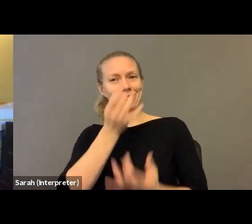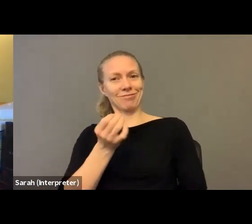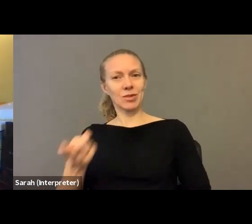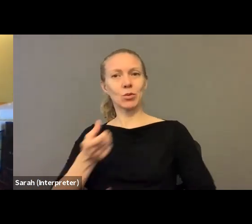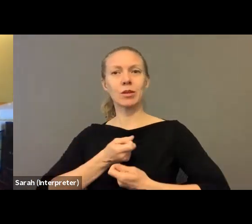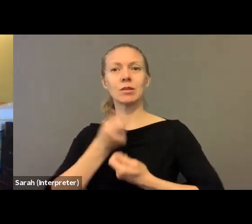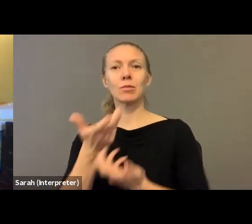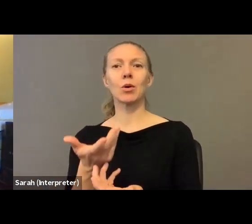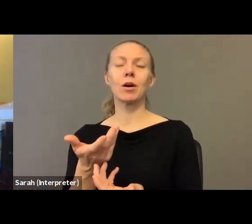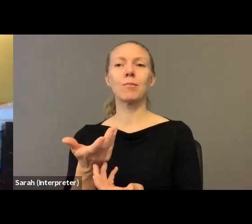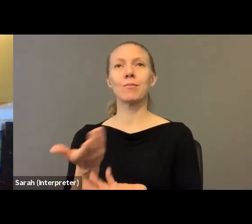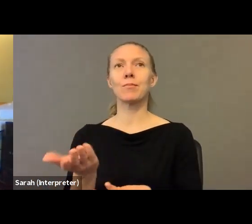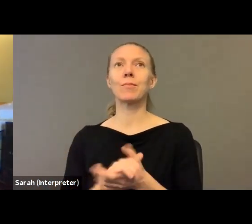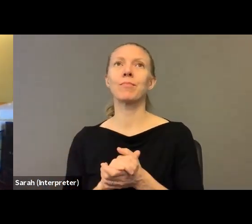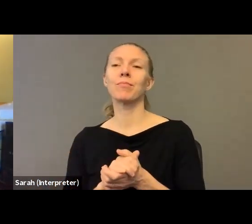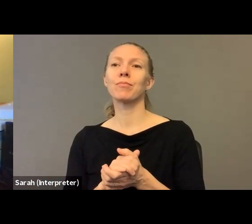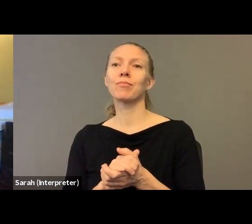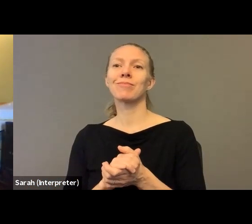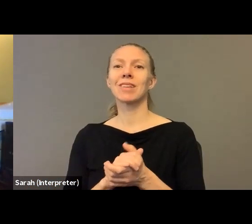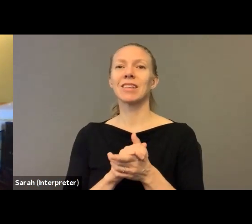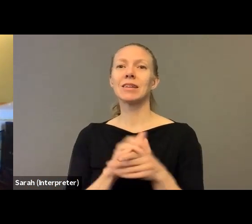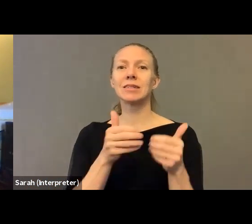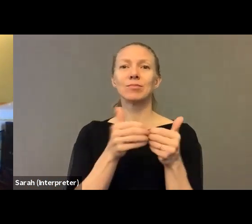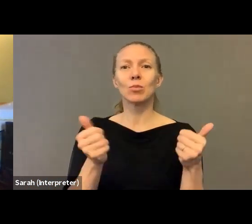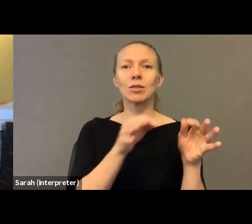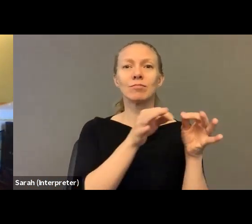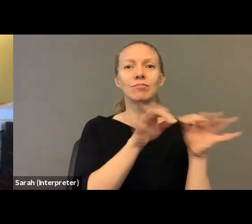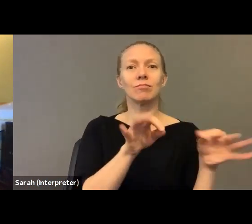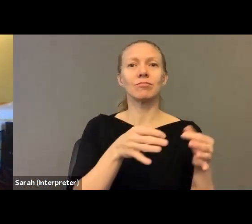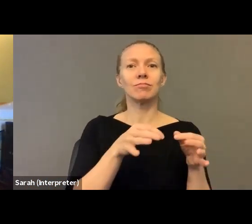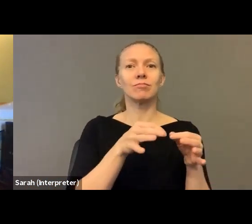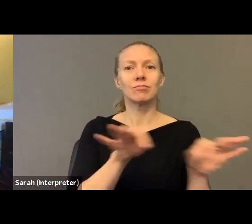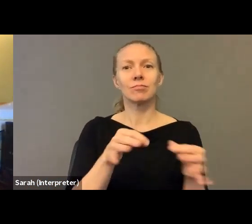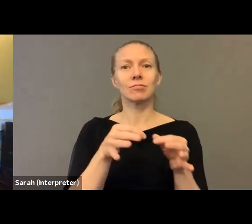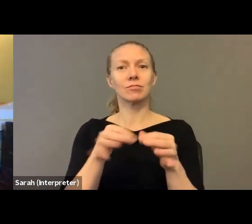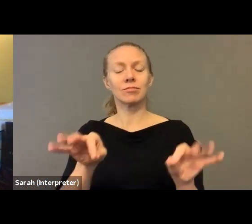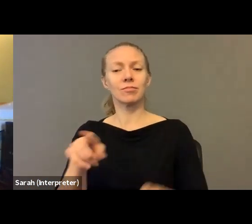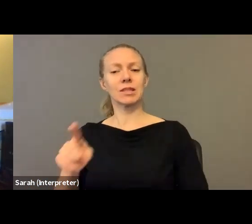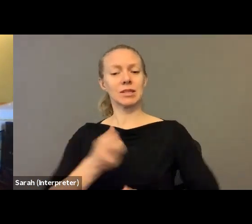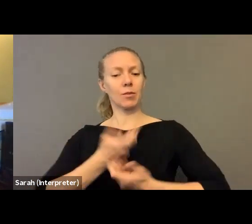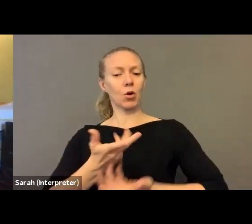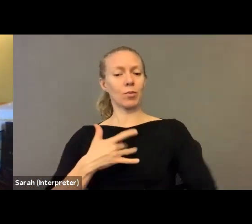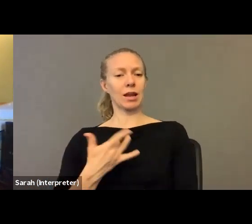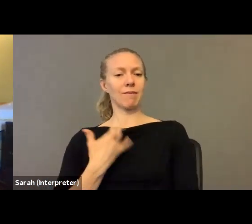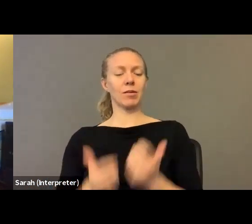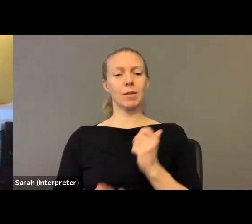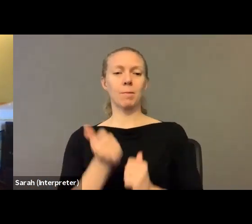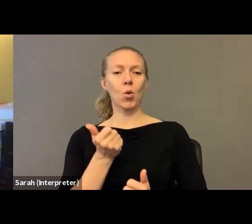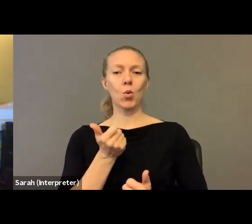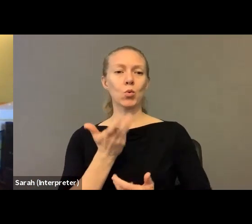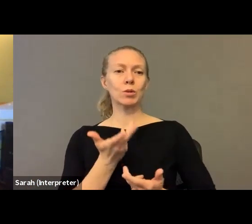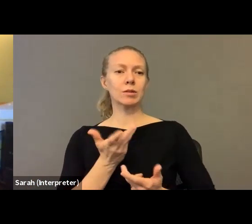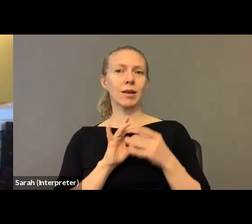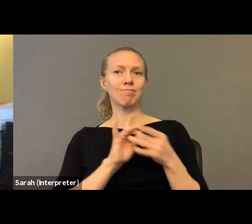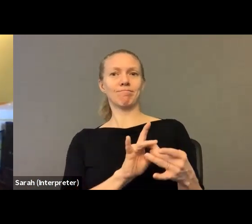is like fragmented in that way, it's probably the poem that I feel kind of most like I